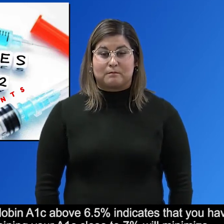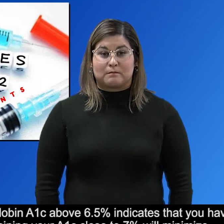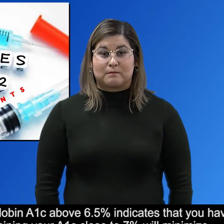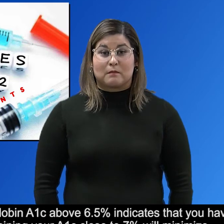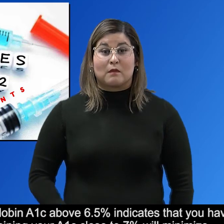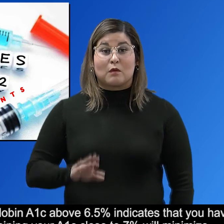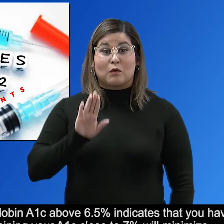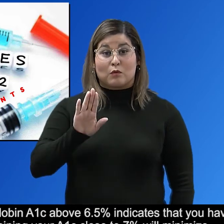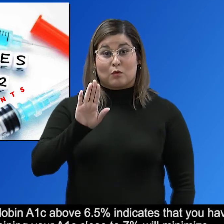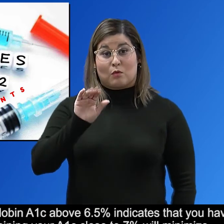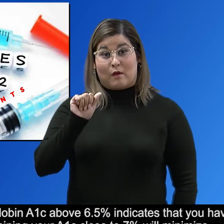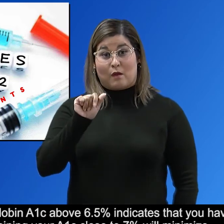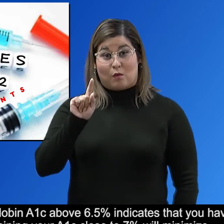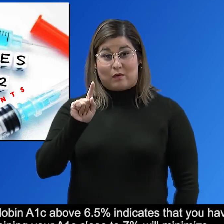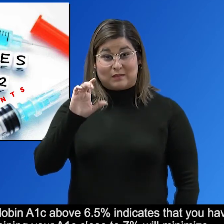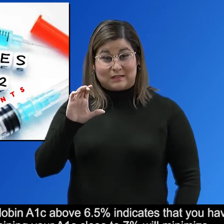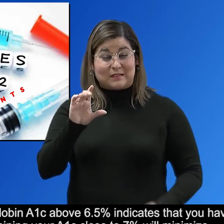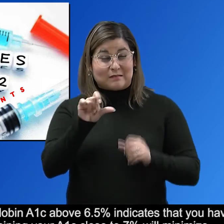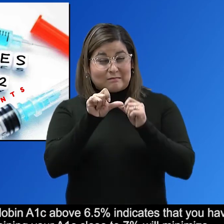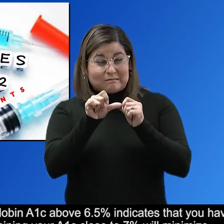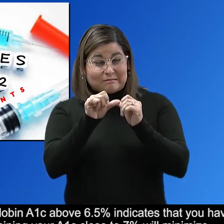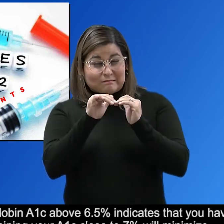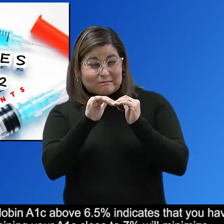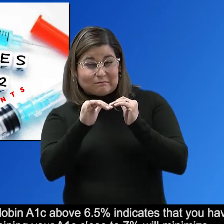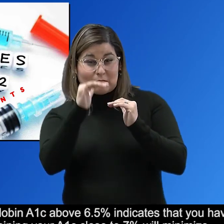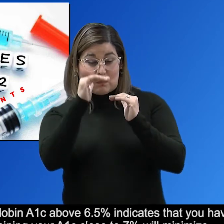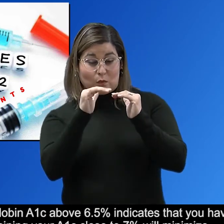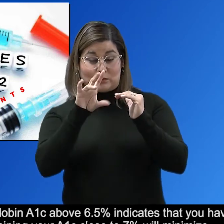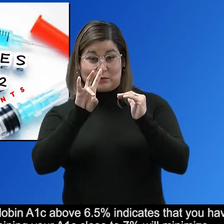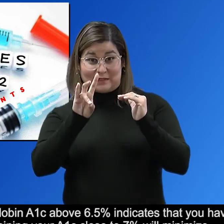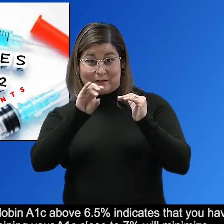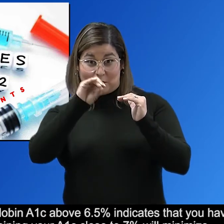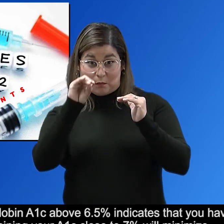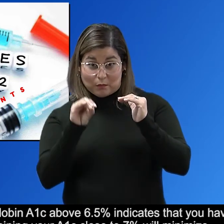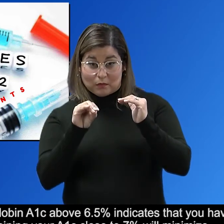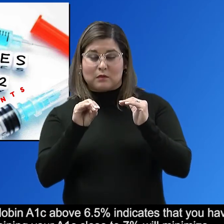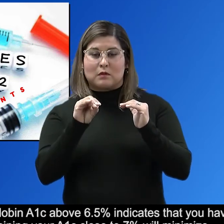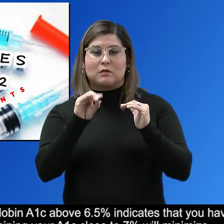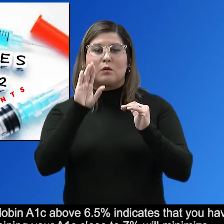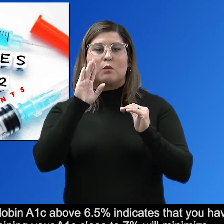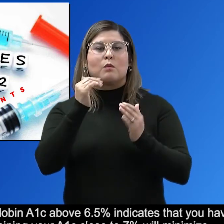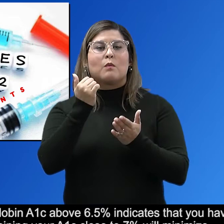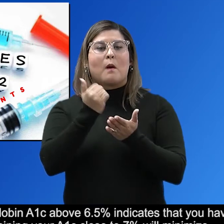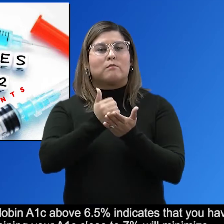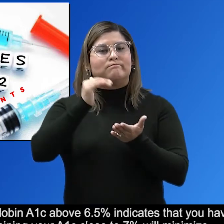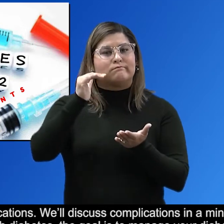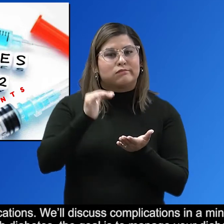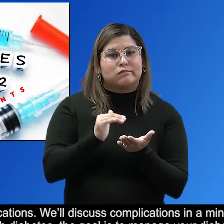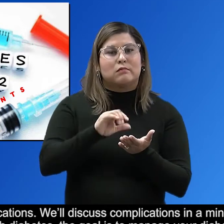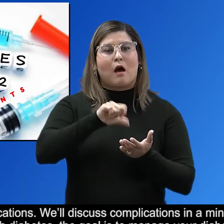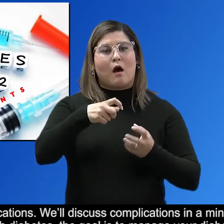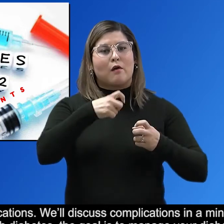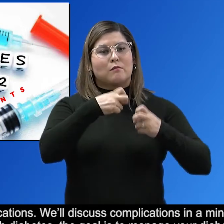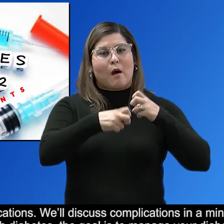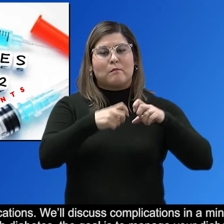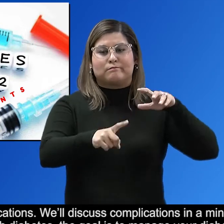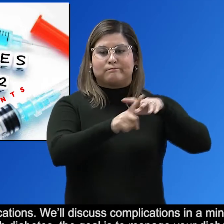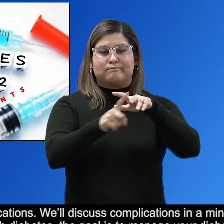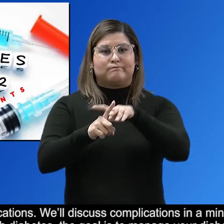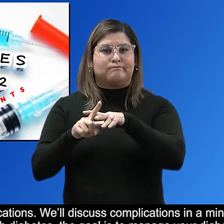Maintaining your A1c close to 7% will minimize diabetes-related complications.